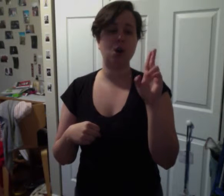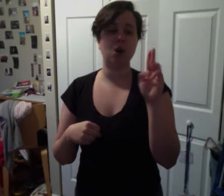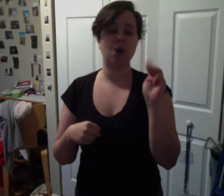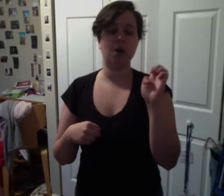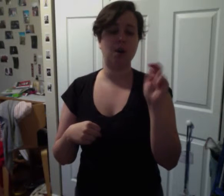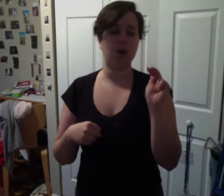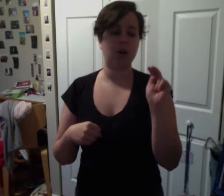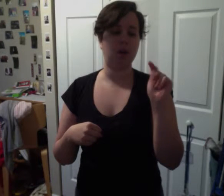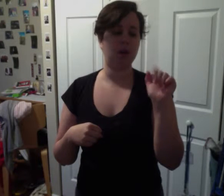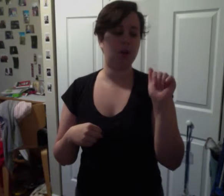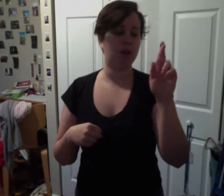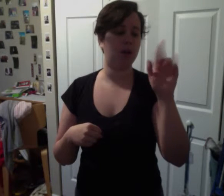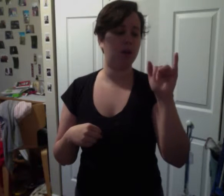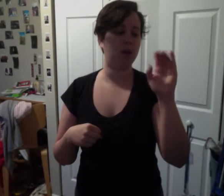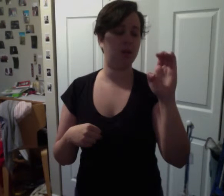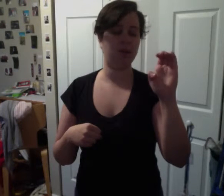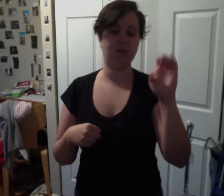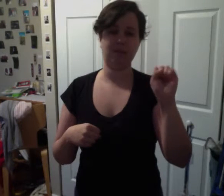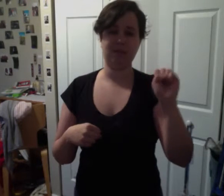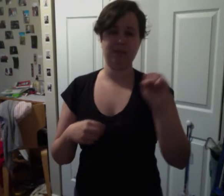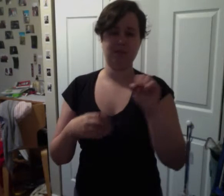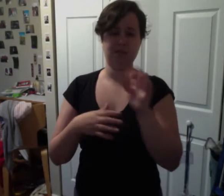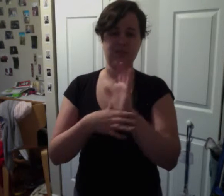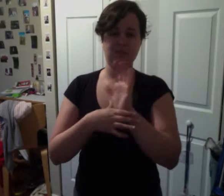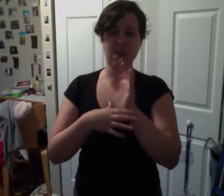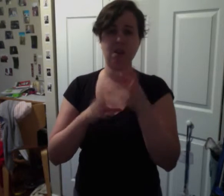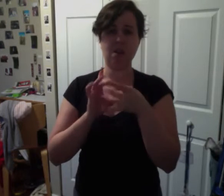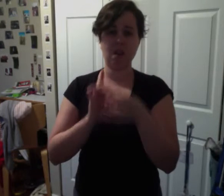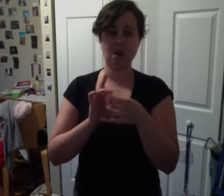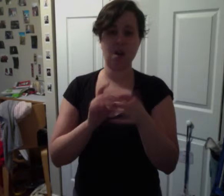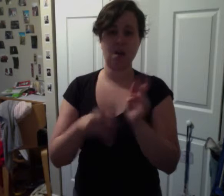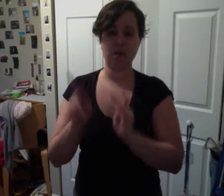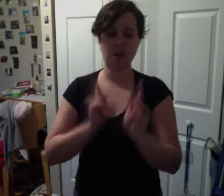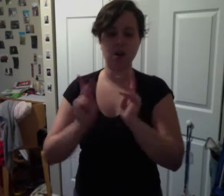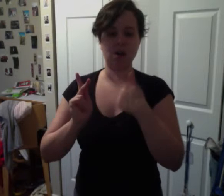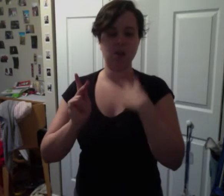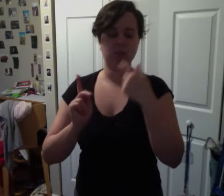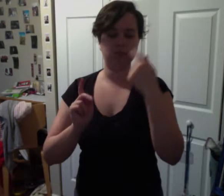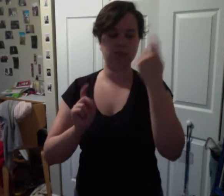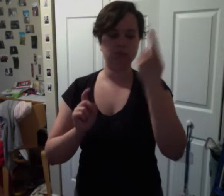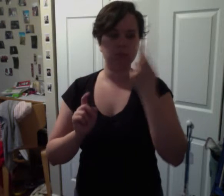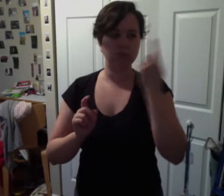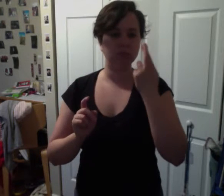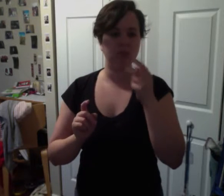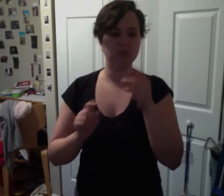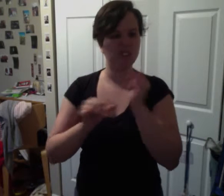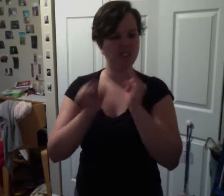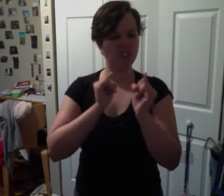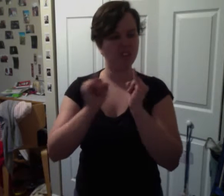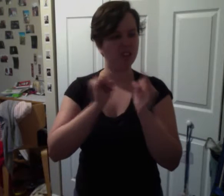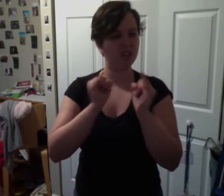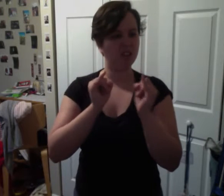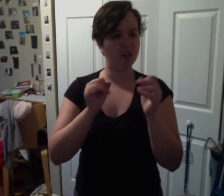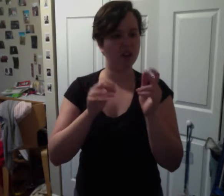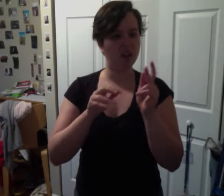how the simple act of being interviewed could mean so much to people, particularly those who'd been told that their stories didn't matter.